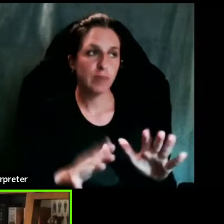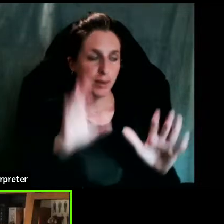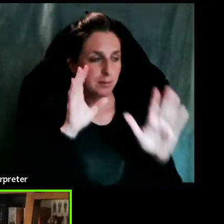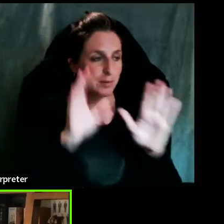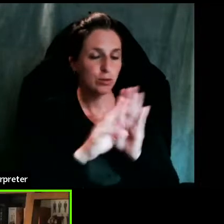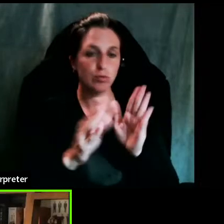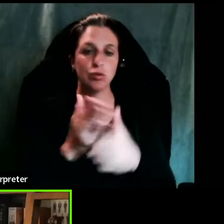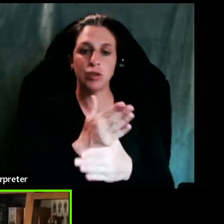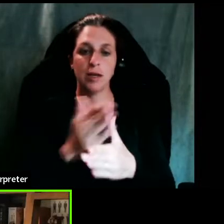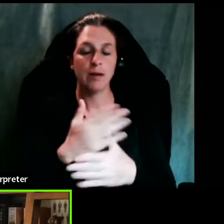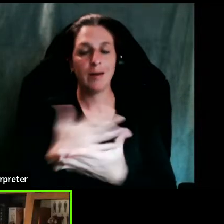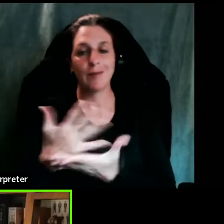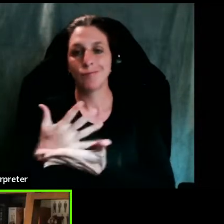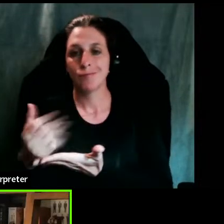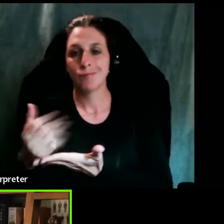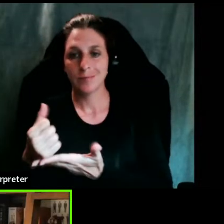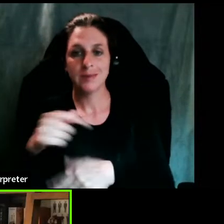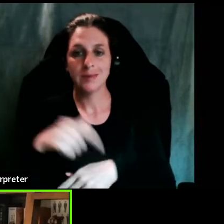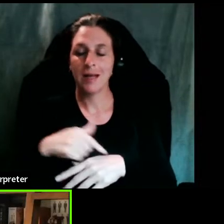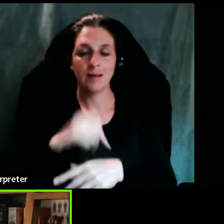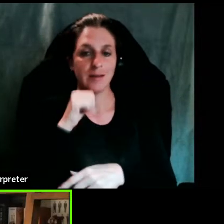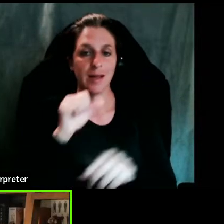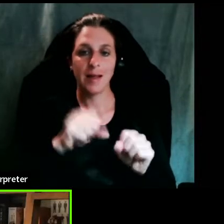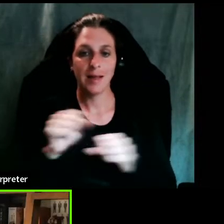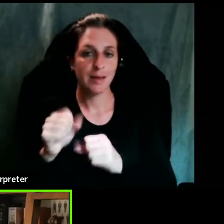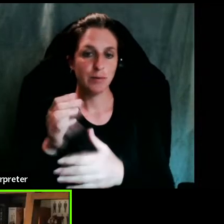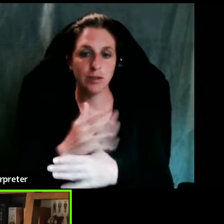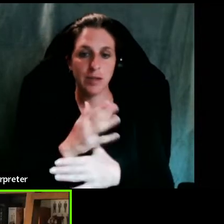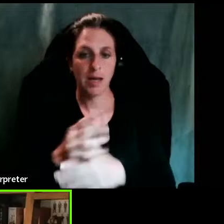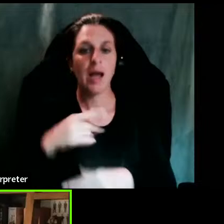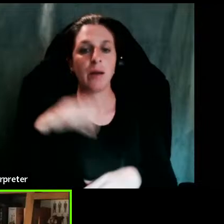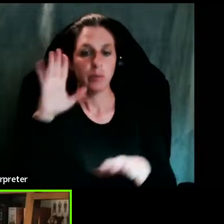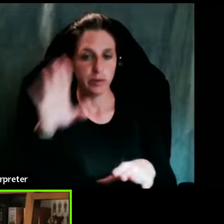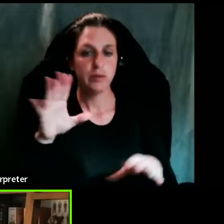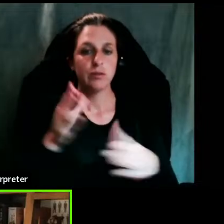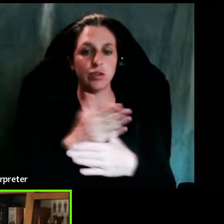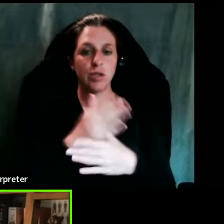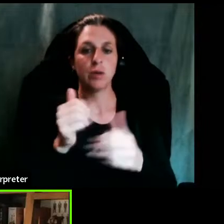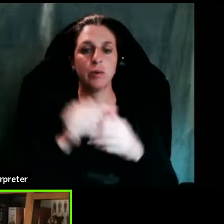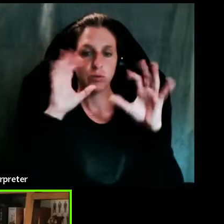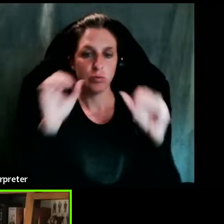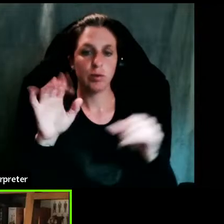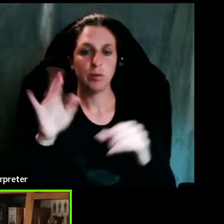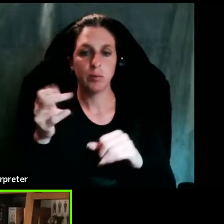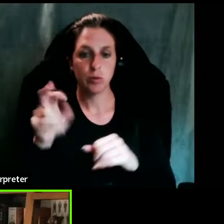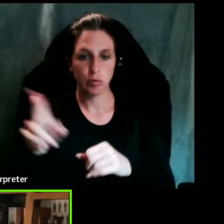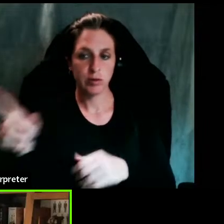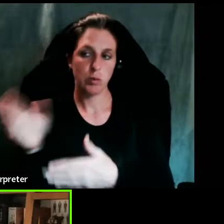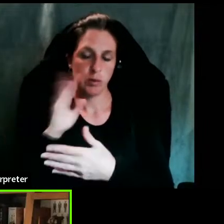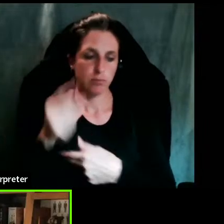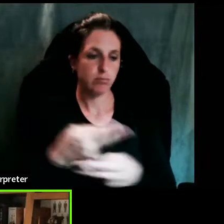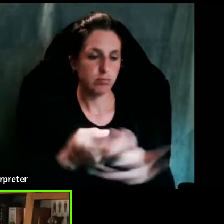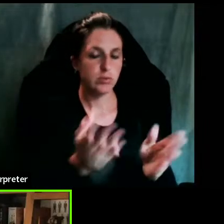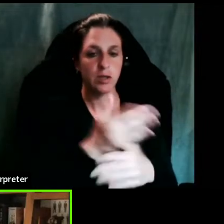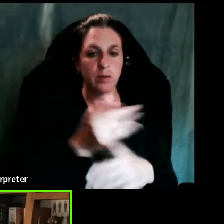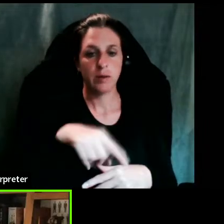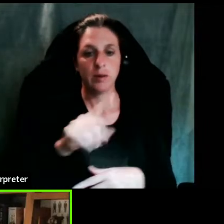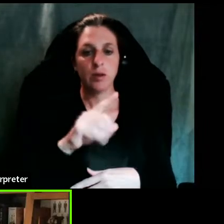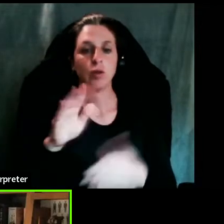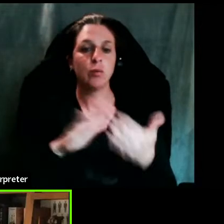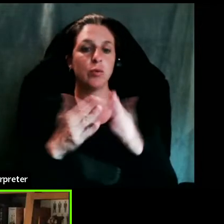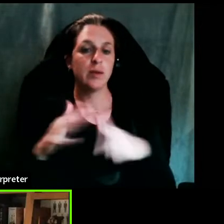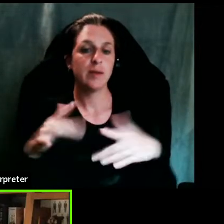to share it, and I will share it with Superintendent Booker so he can share it with the board. Community events for info